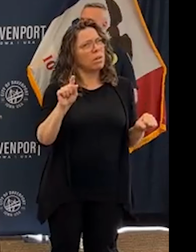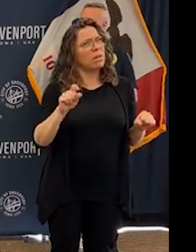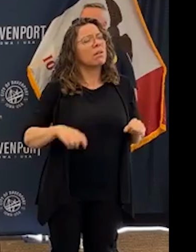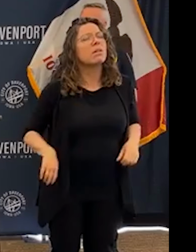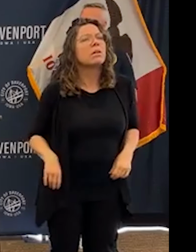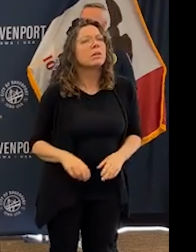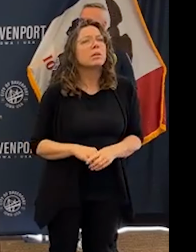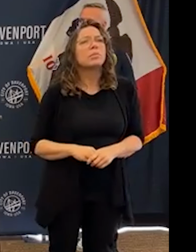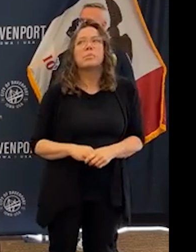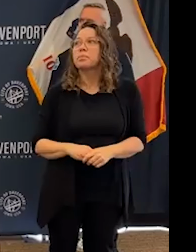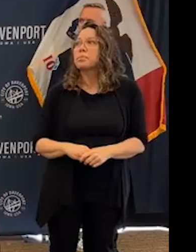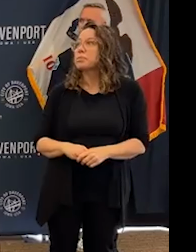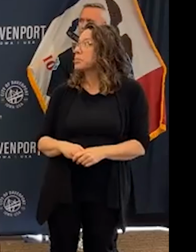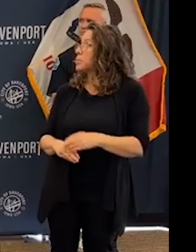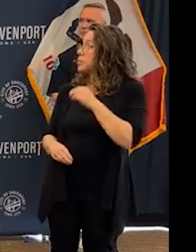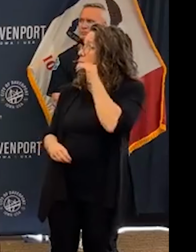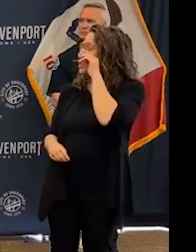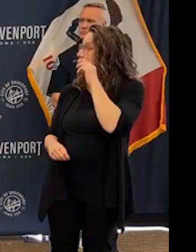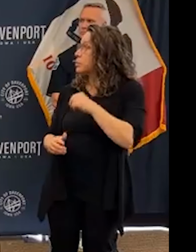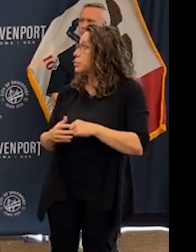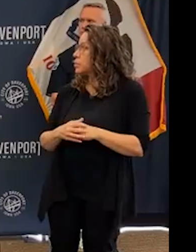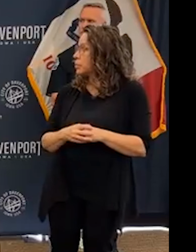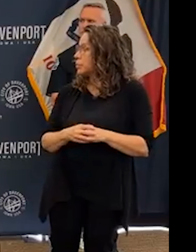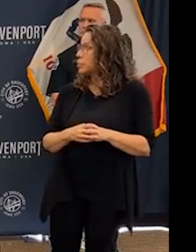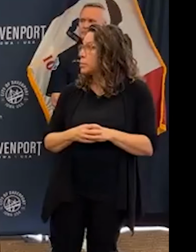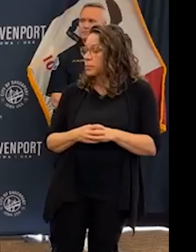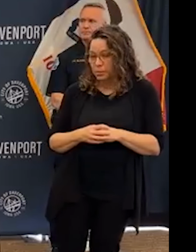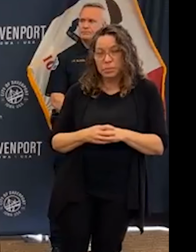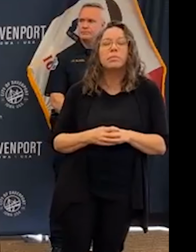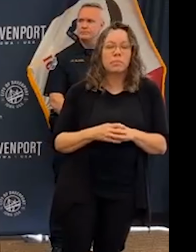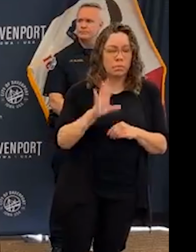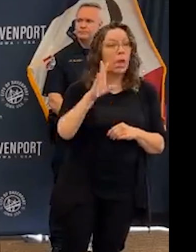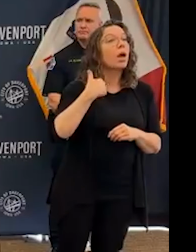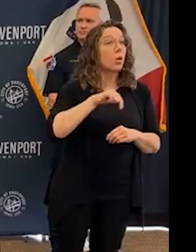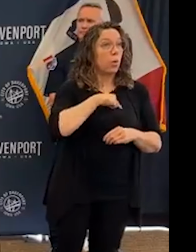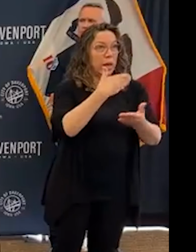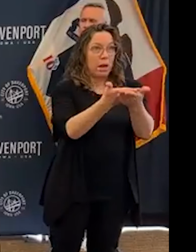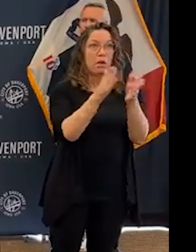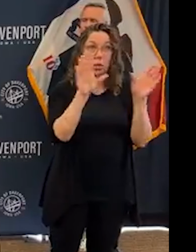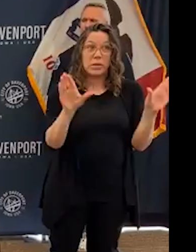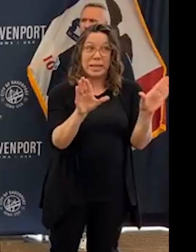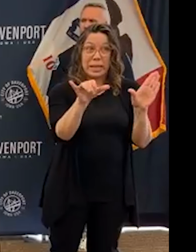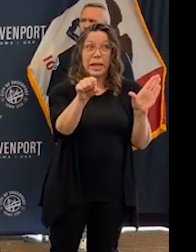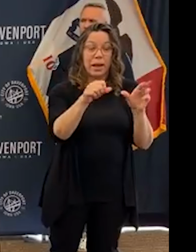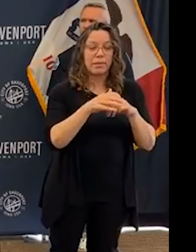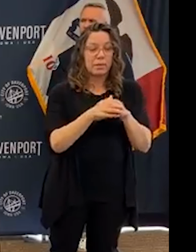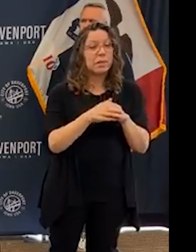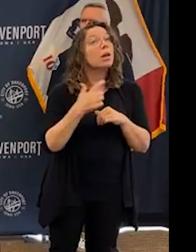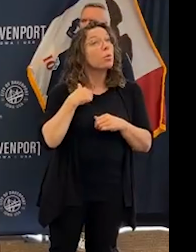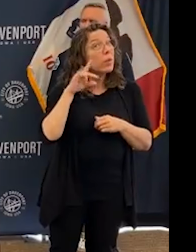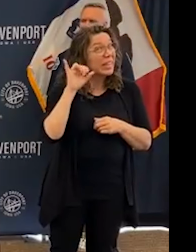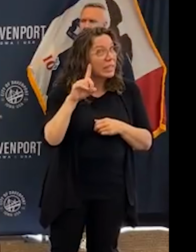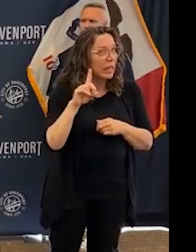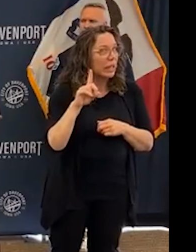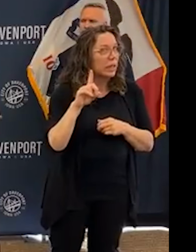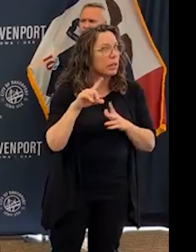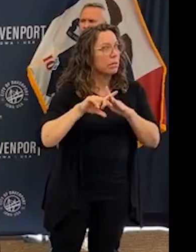You were here Sunday. Yeah, so we were here Sunday. We did do searches.